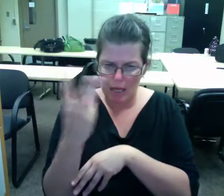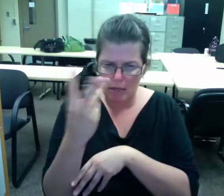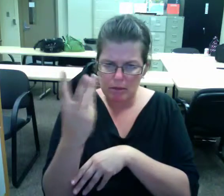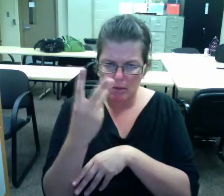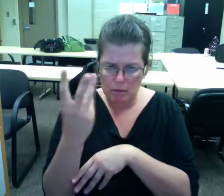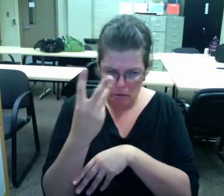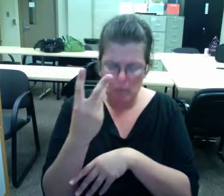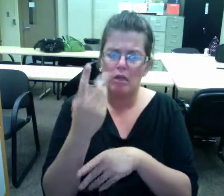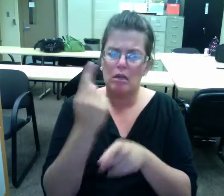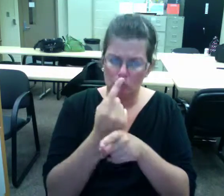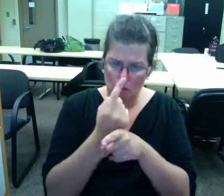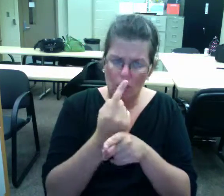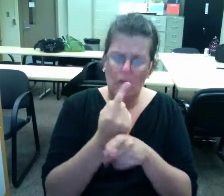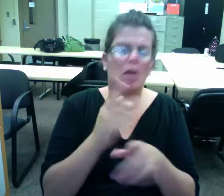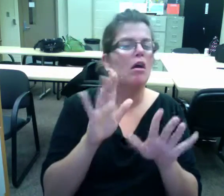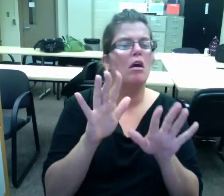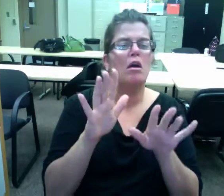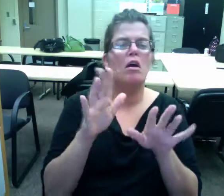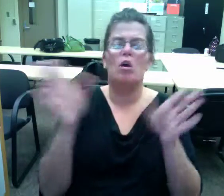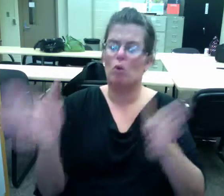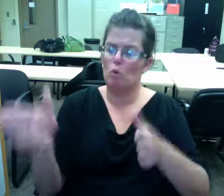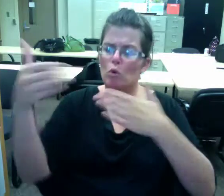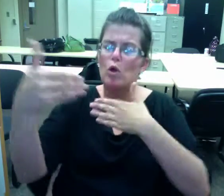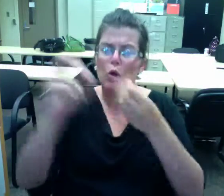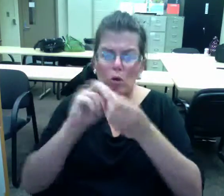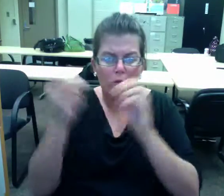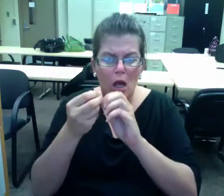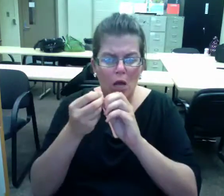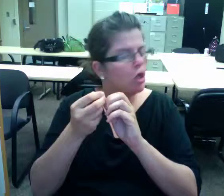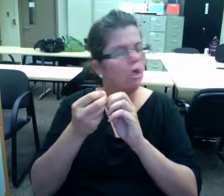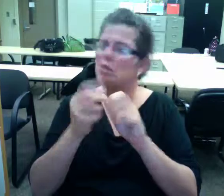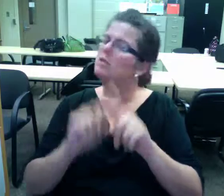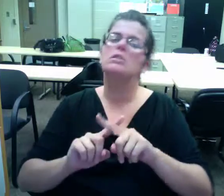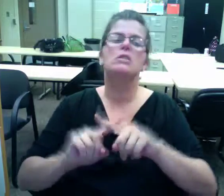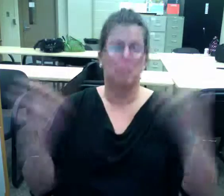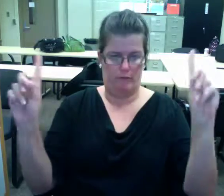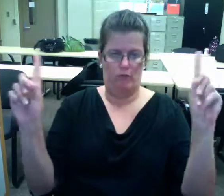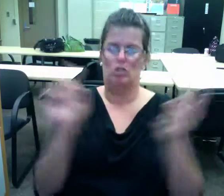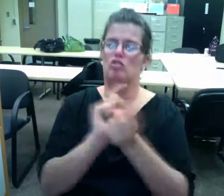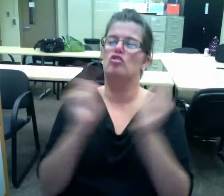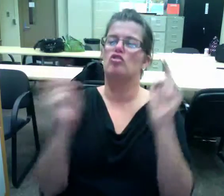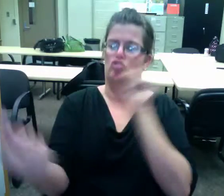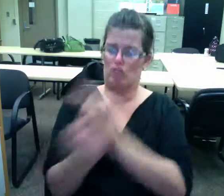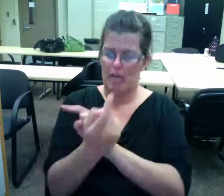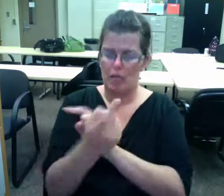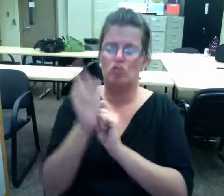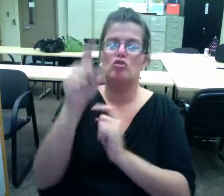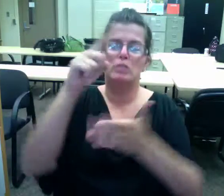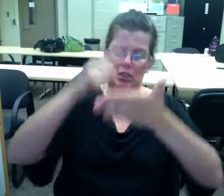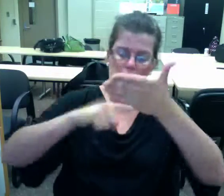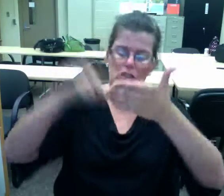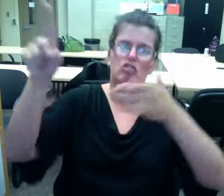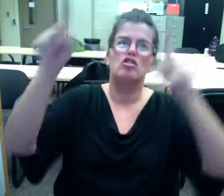changed. So check the bulletin board for the new information. I guess they are remodeling